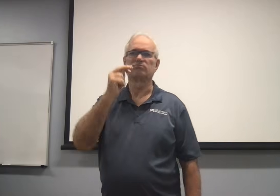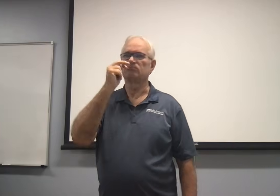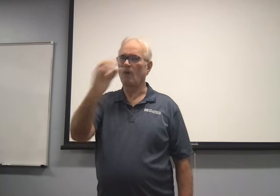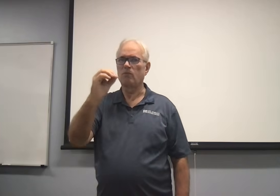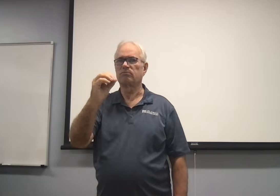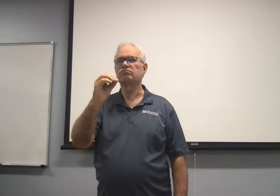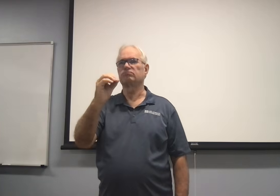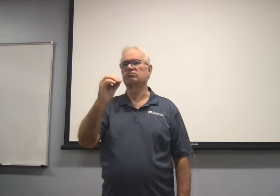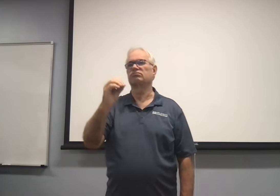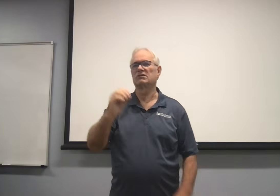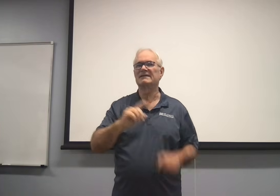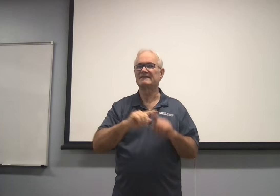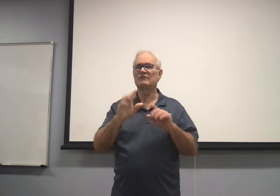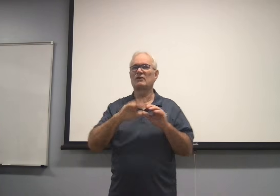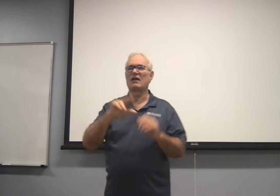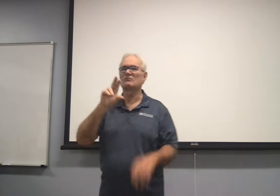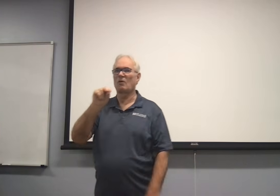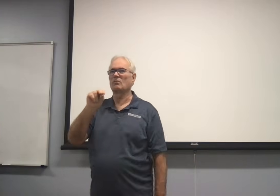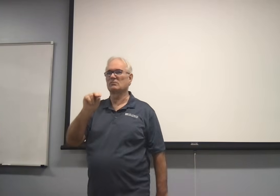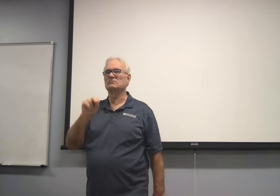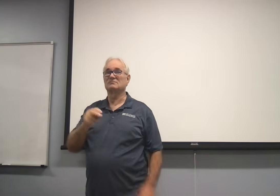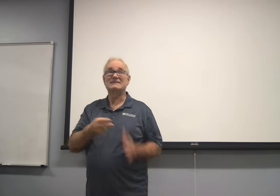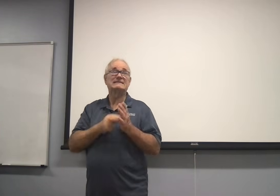no. It's different than no.